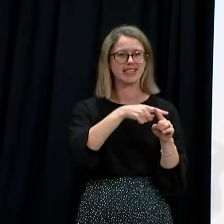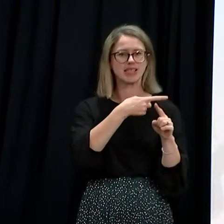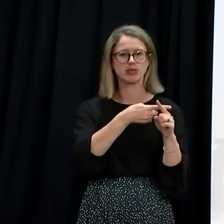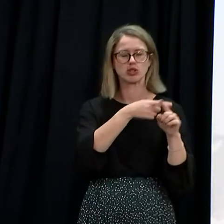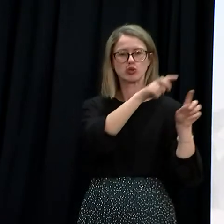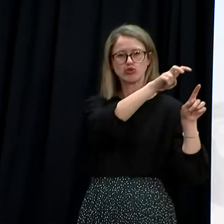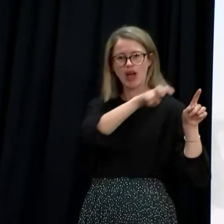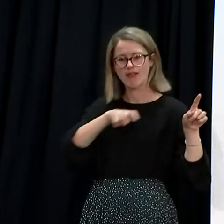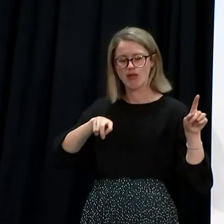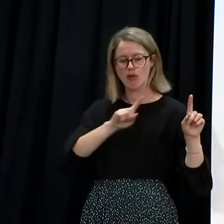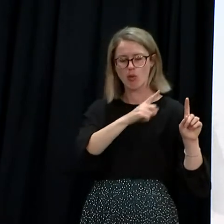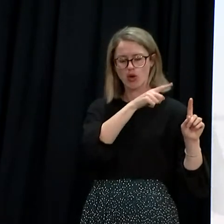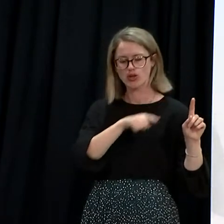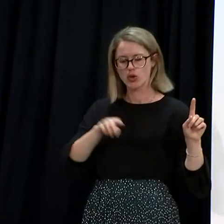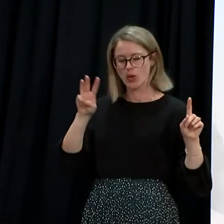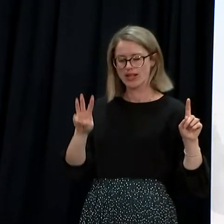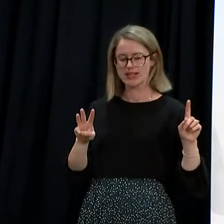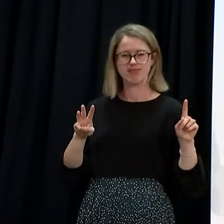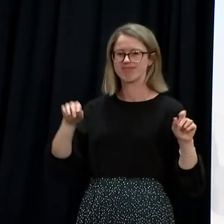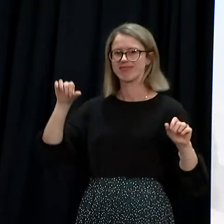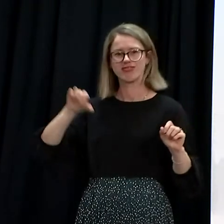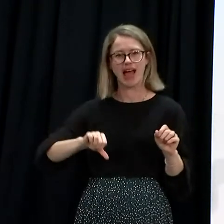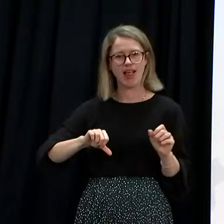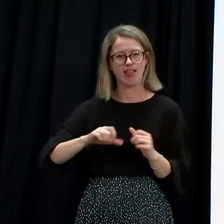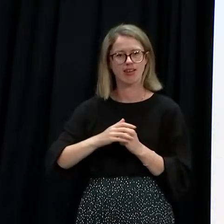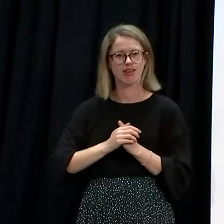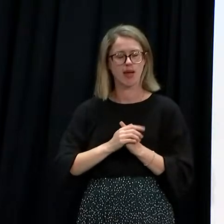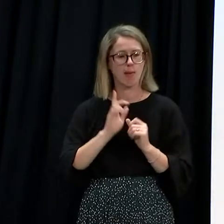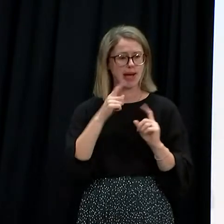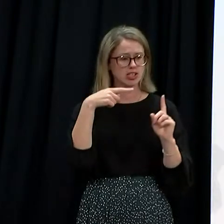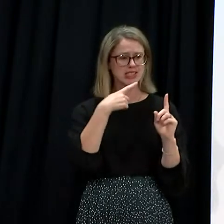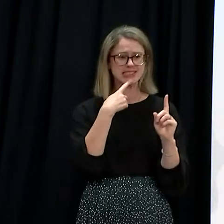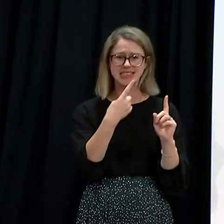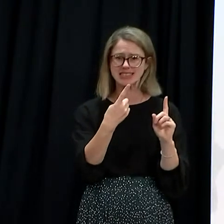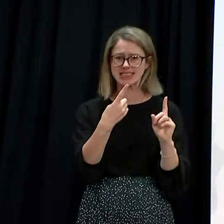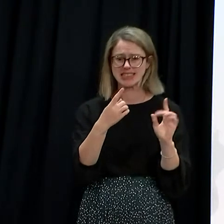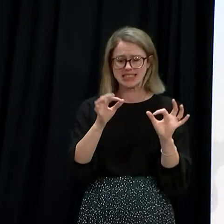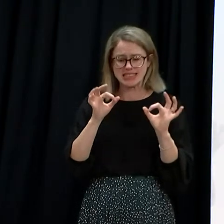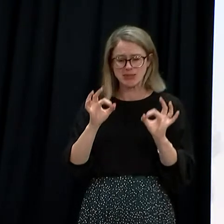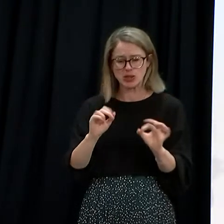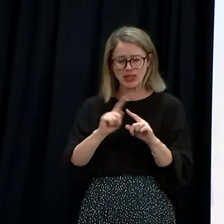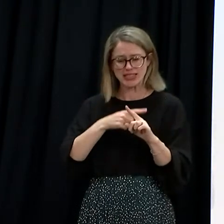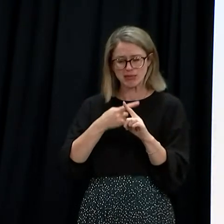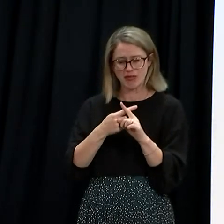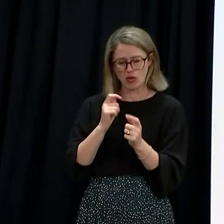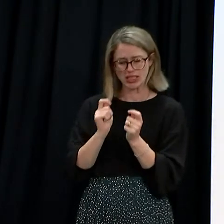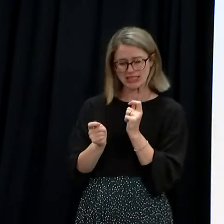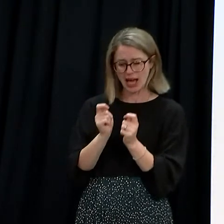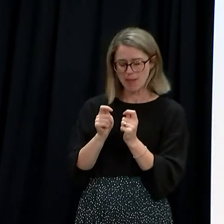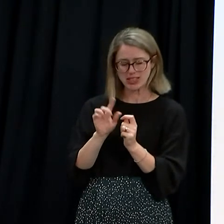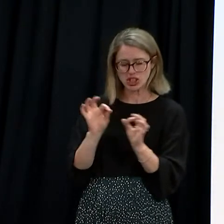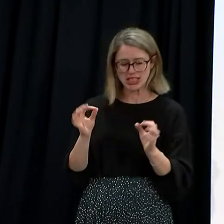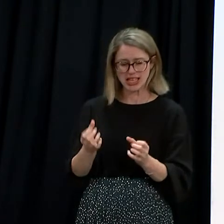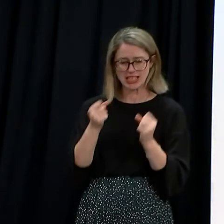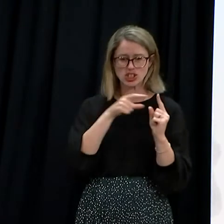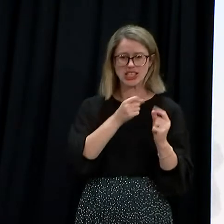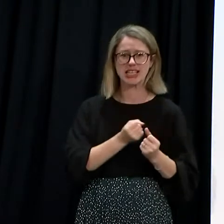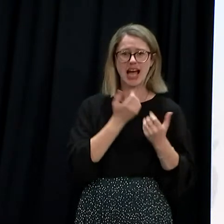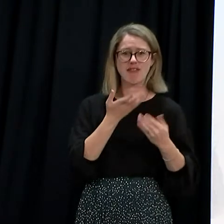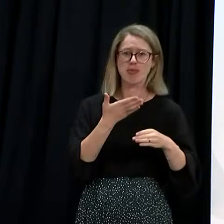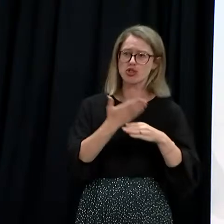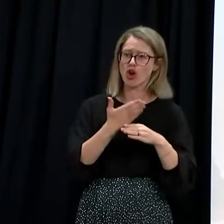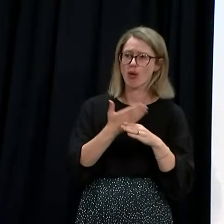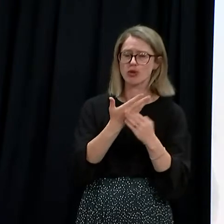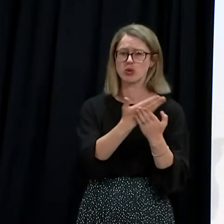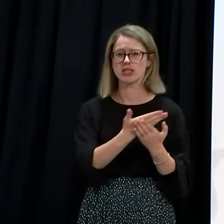from Auckland to Wellington for the exam was denied, Yes. despite the fact that she says there is a special section for exam exemptions. She gave up her job to study for